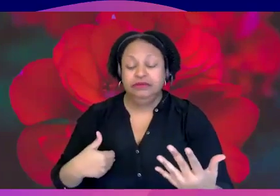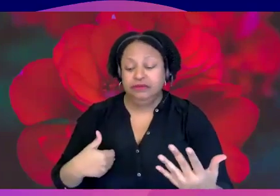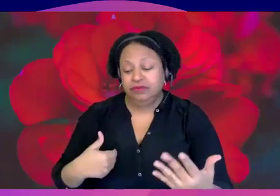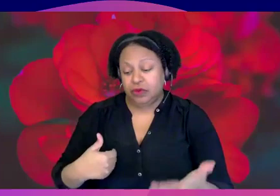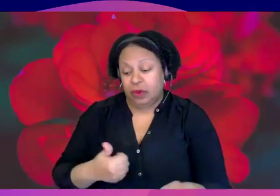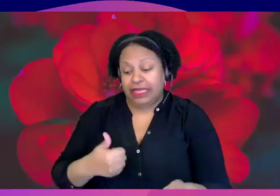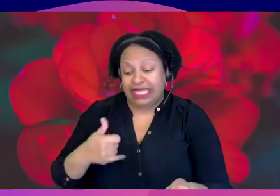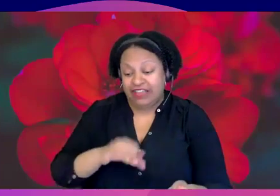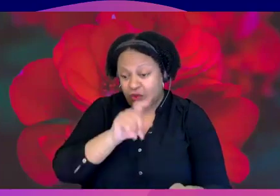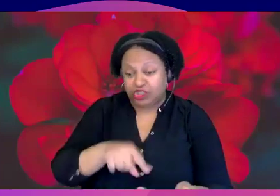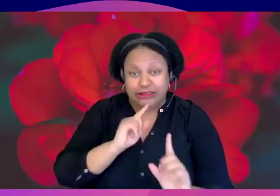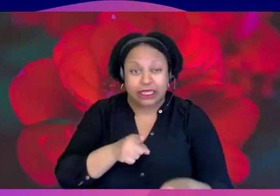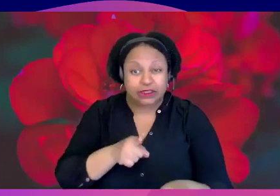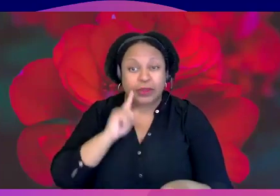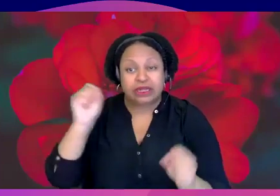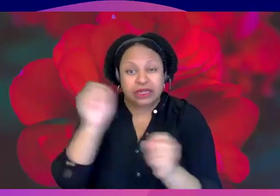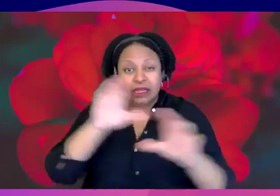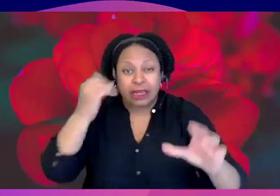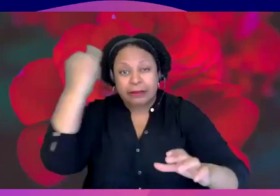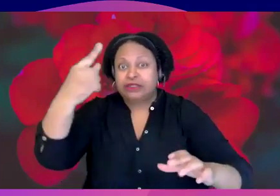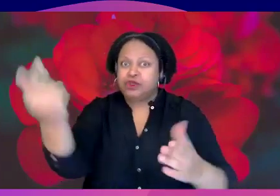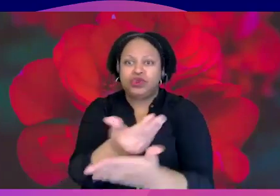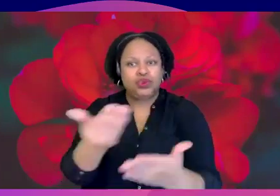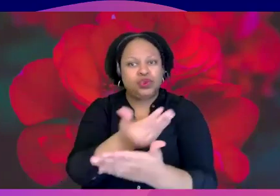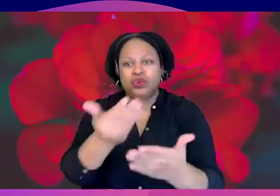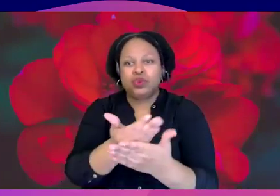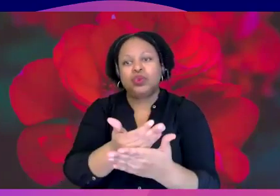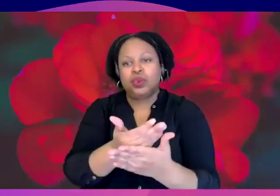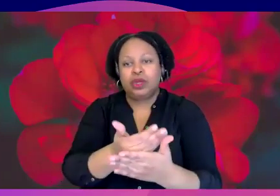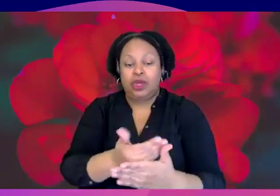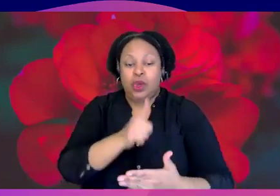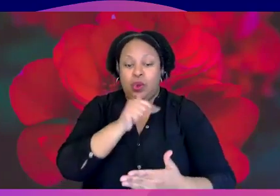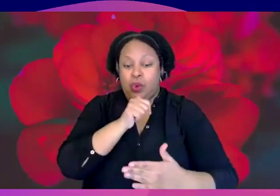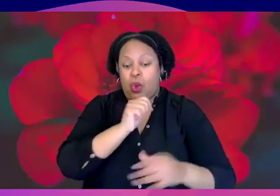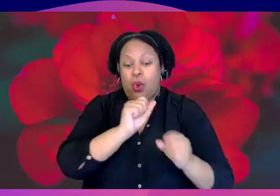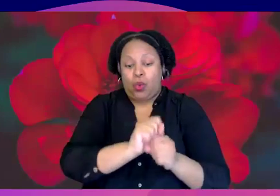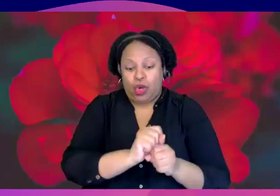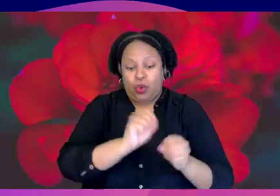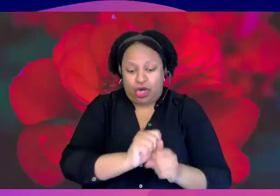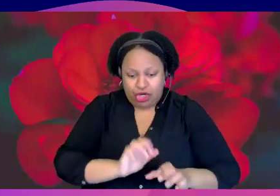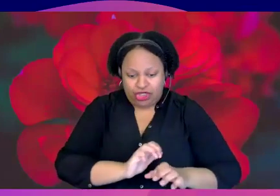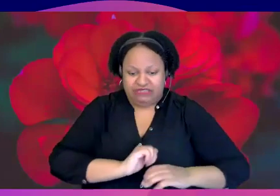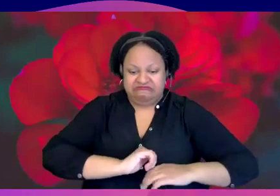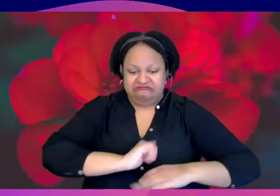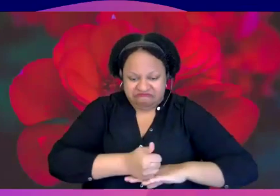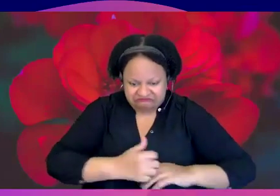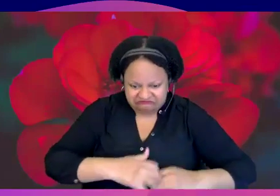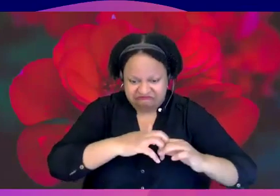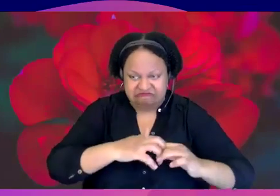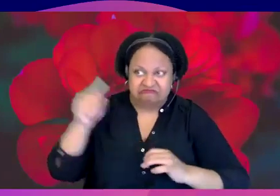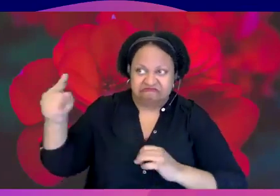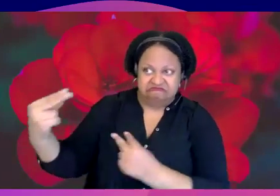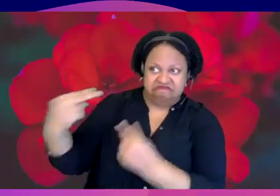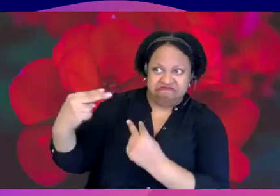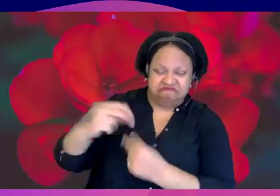built by and for the workforce without the oversight of the state. And to do this, we need to move out of